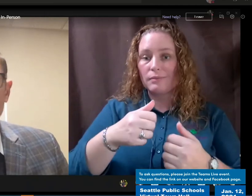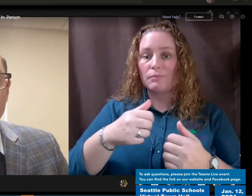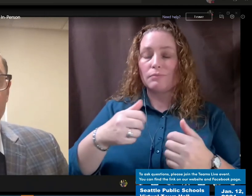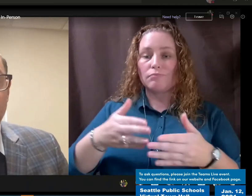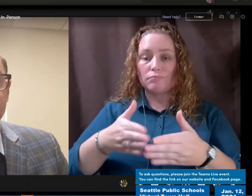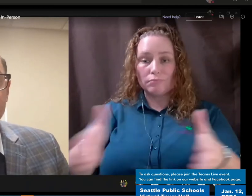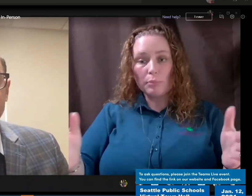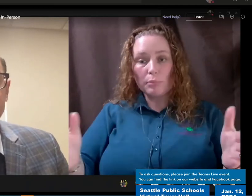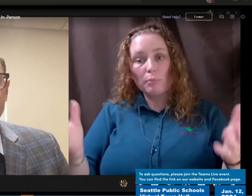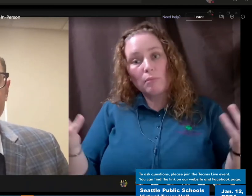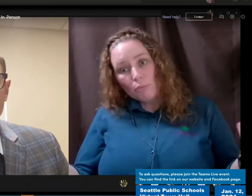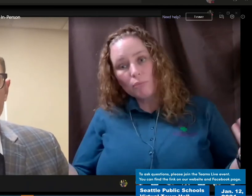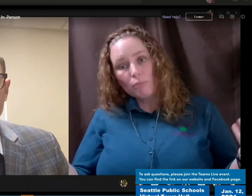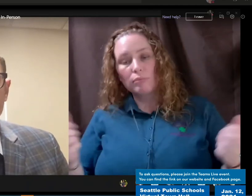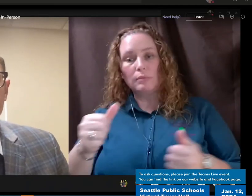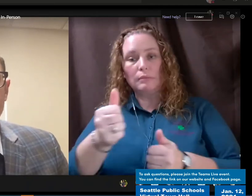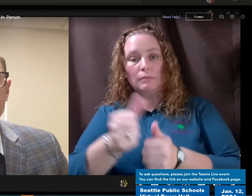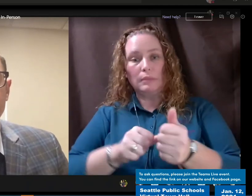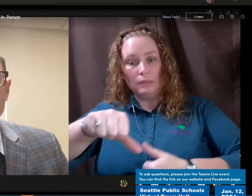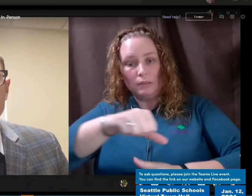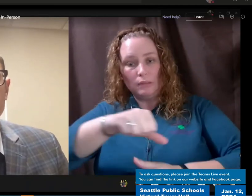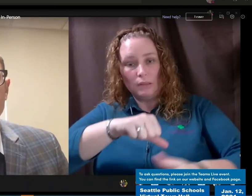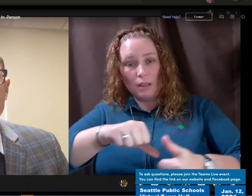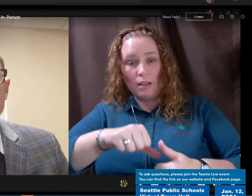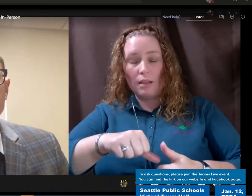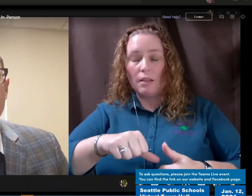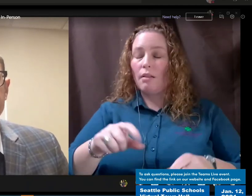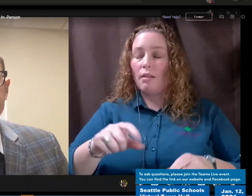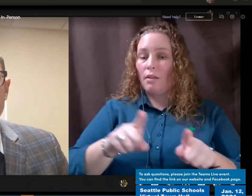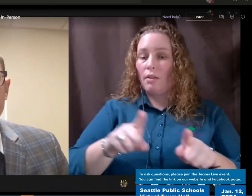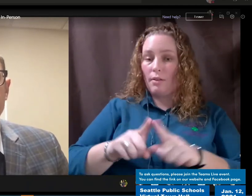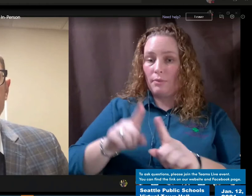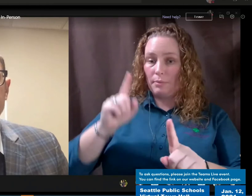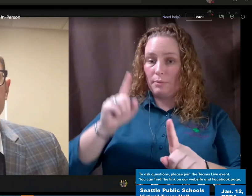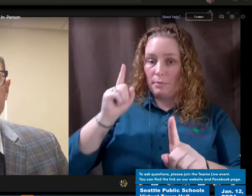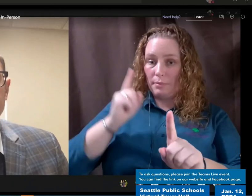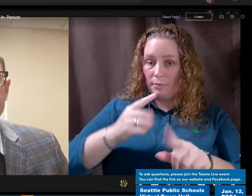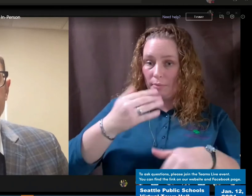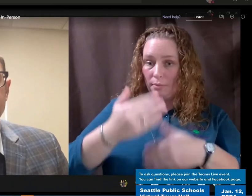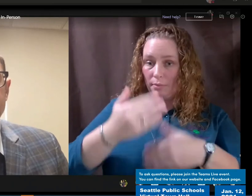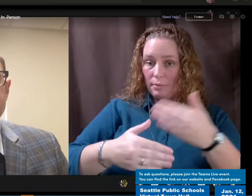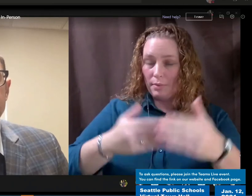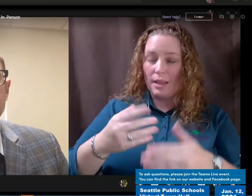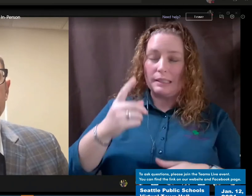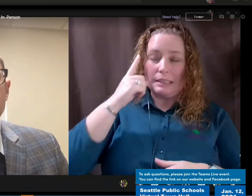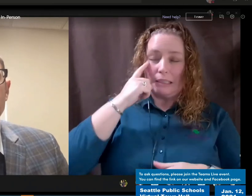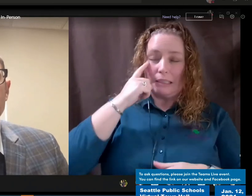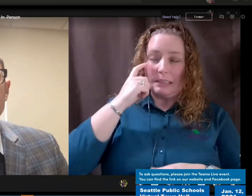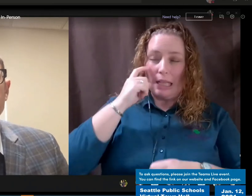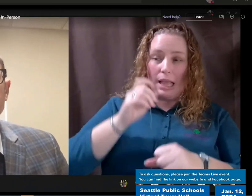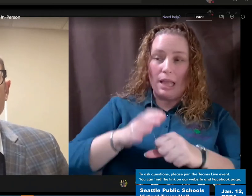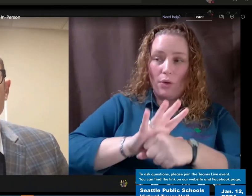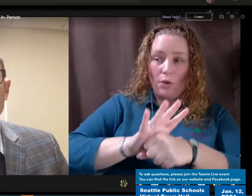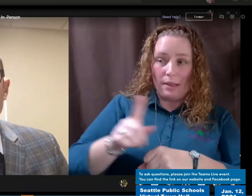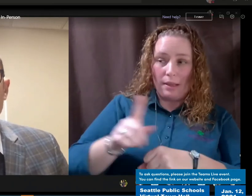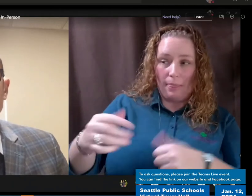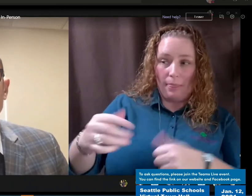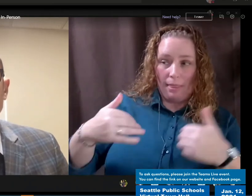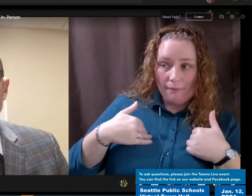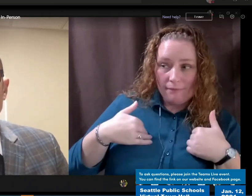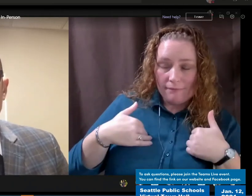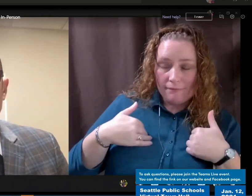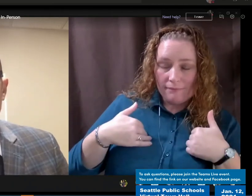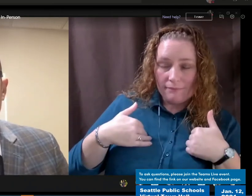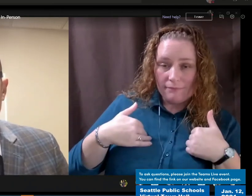We also have specific protocols for when we do have suspected cases of COVID-19, and so that we are able to